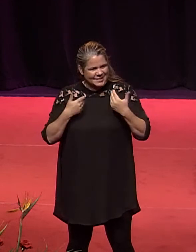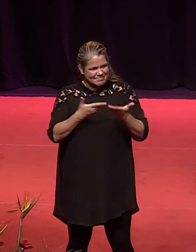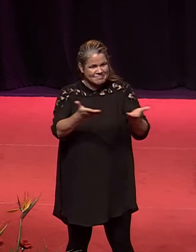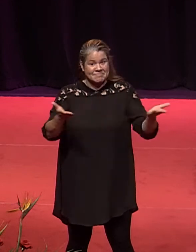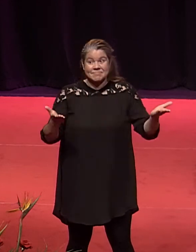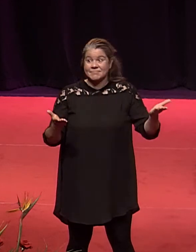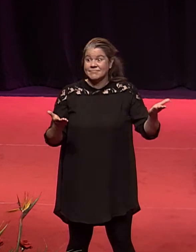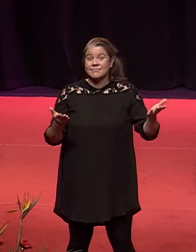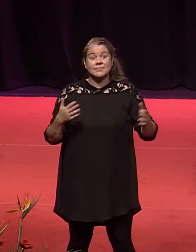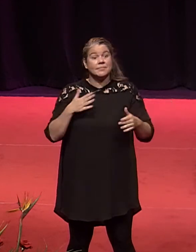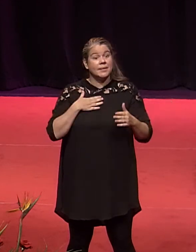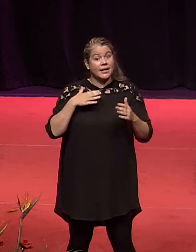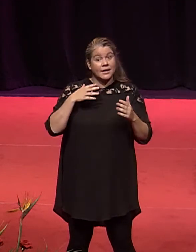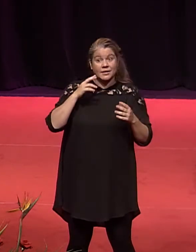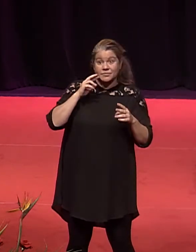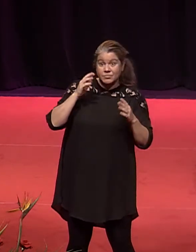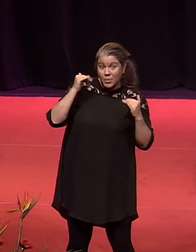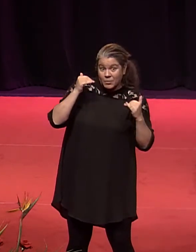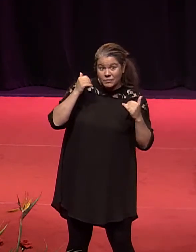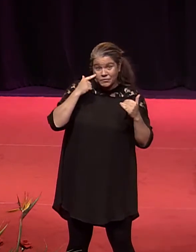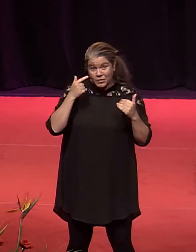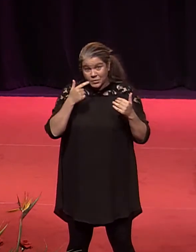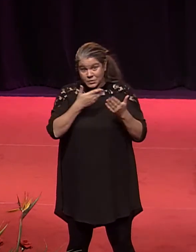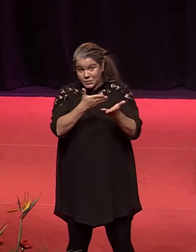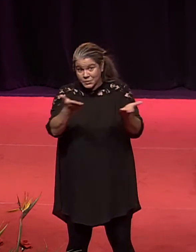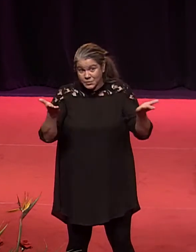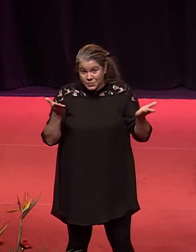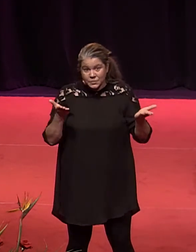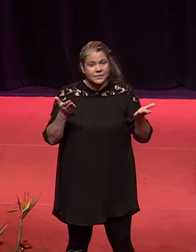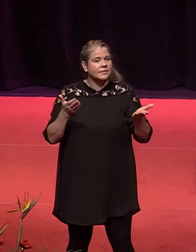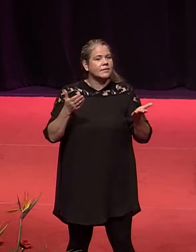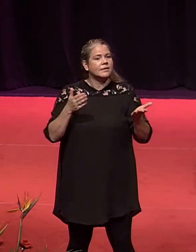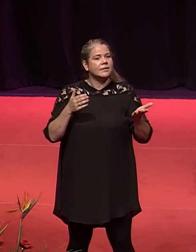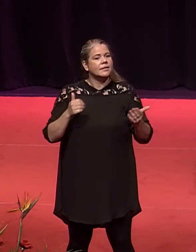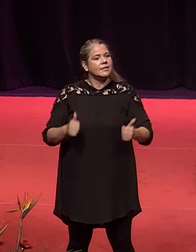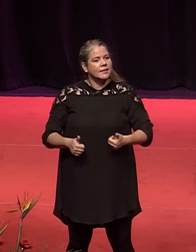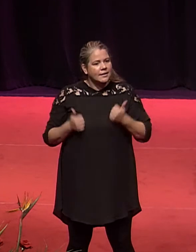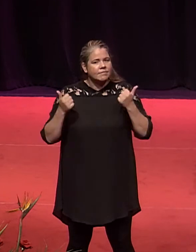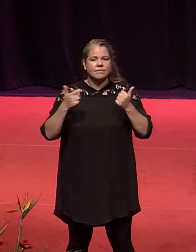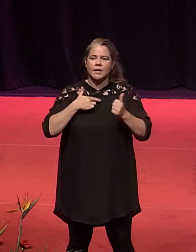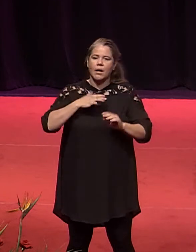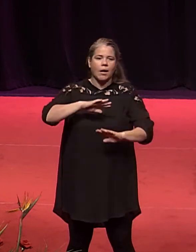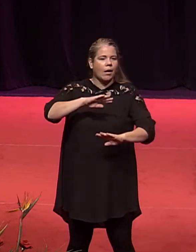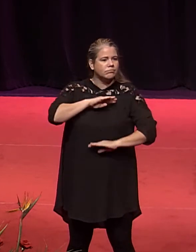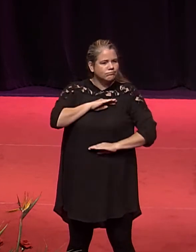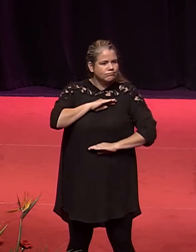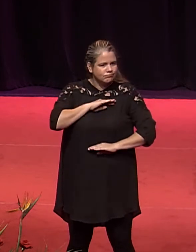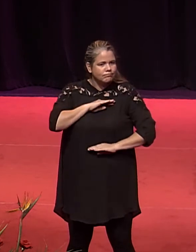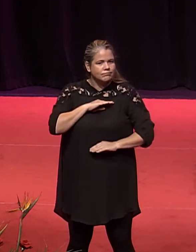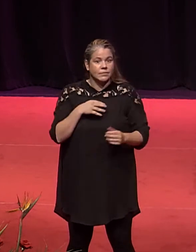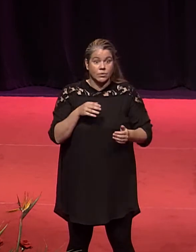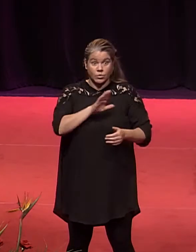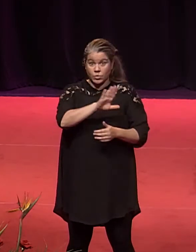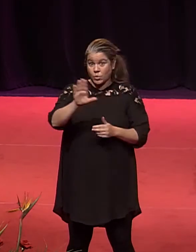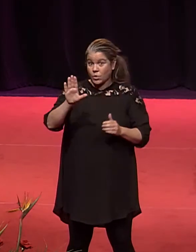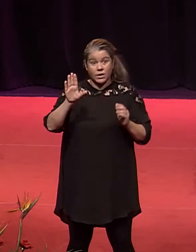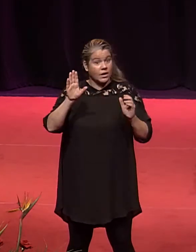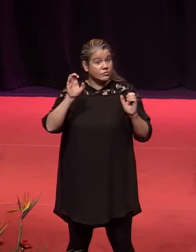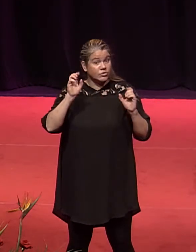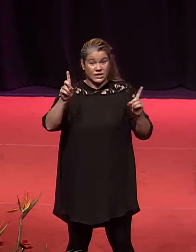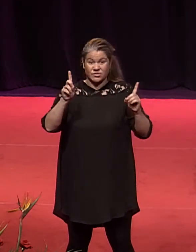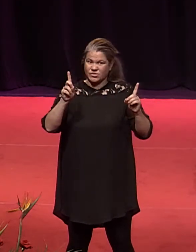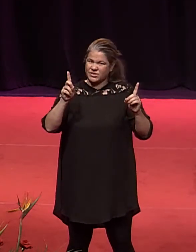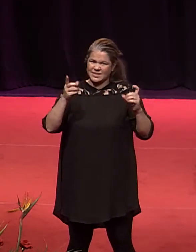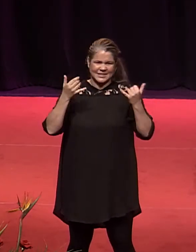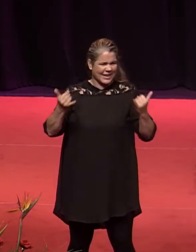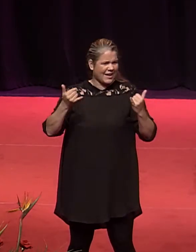them, my hope for you, is a life of fulfillment. You have an education that equips you to thrive